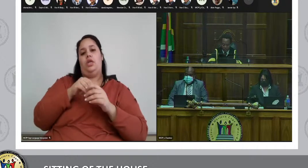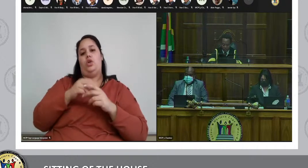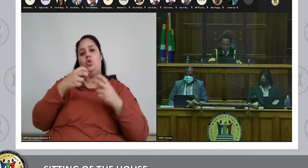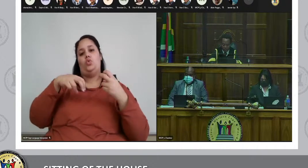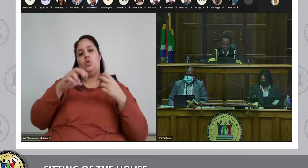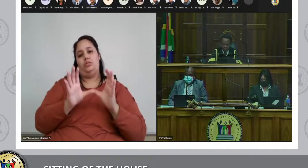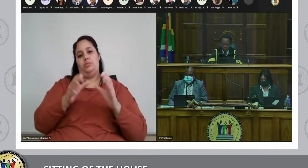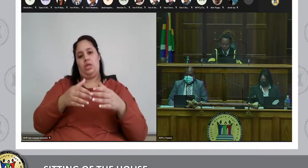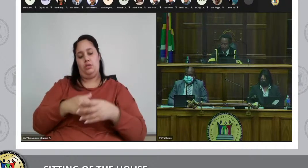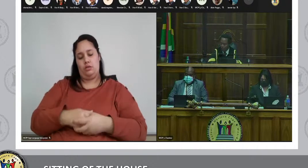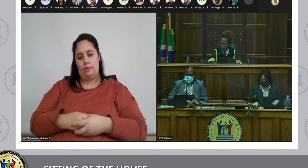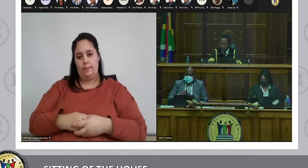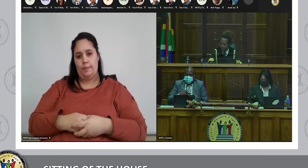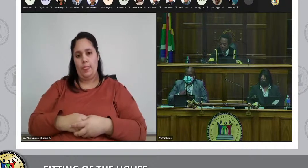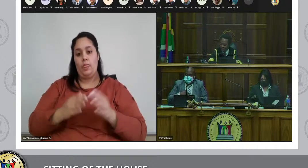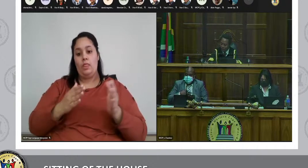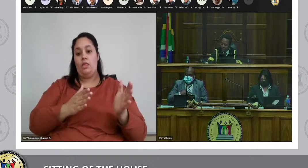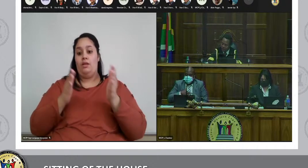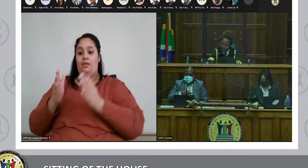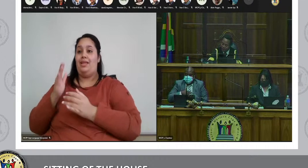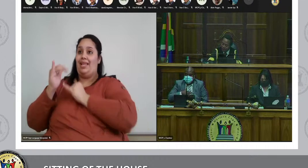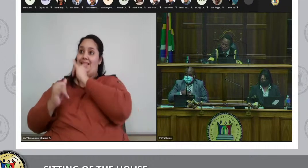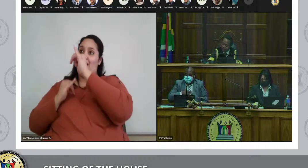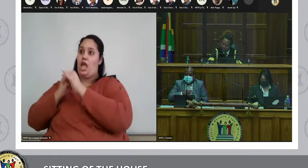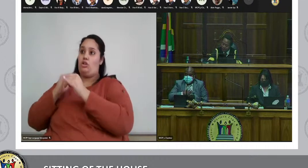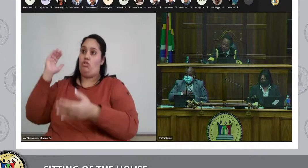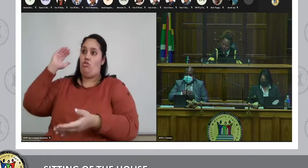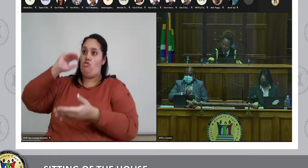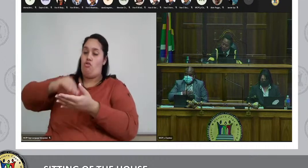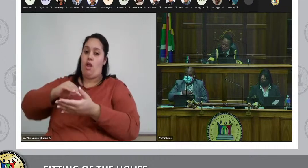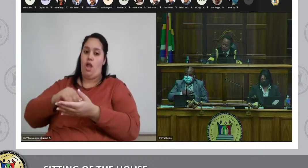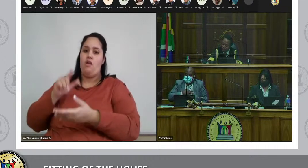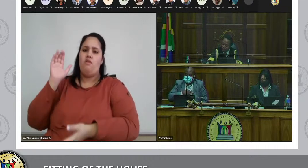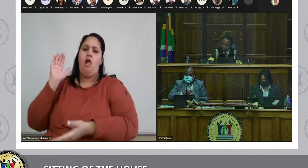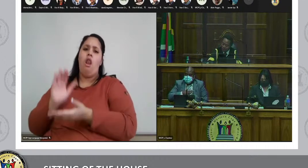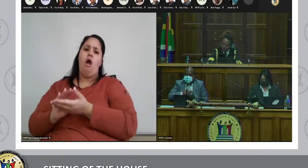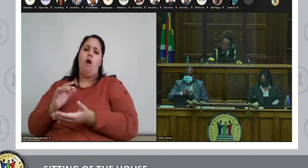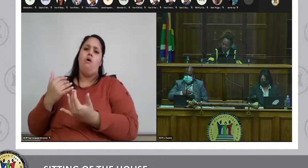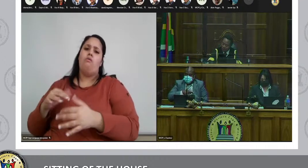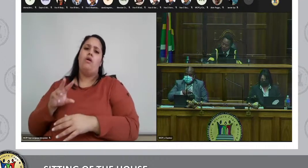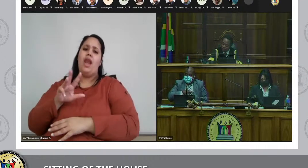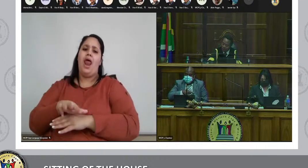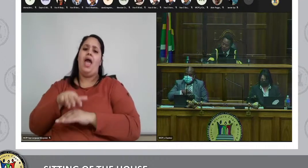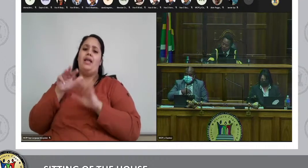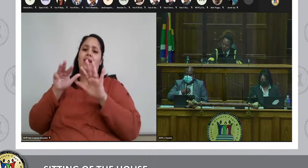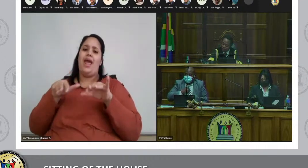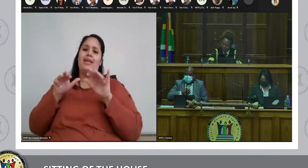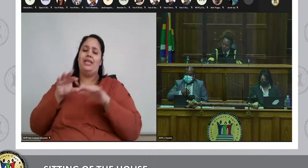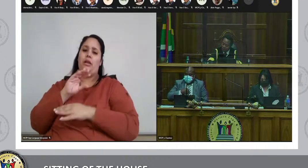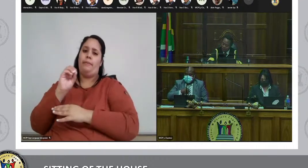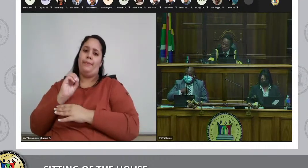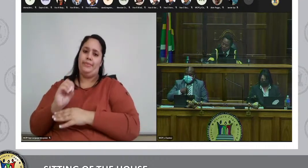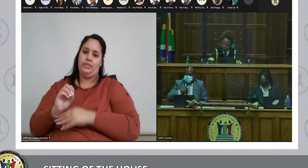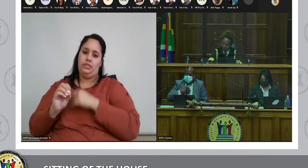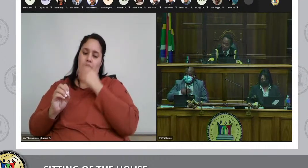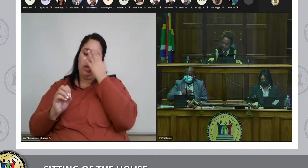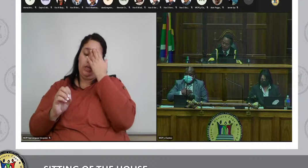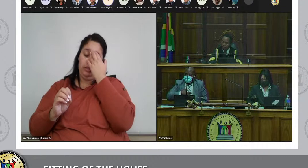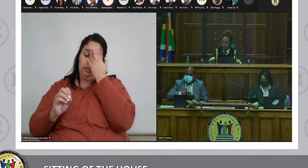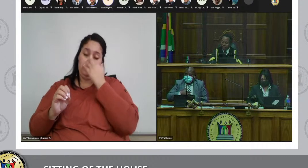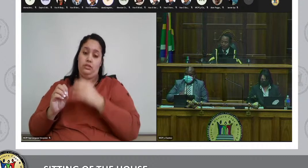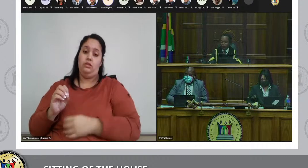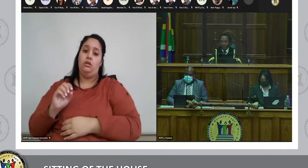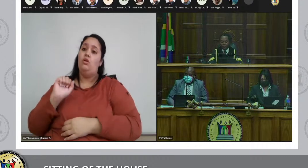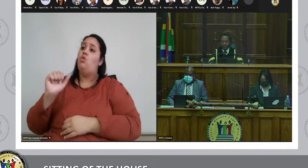But related to the international arrivals in the Western Cape that are quite low at approximately 19%, what has